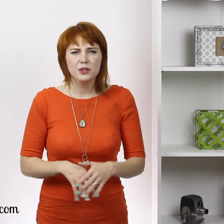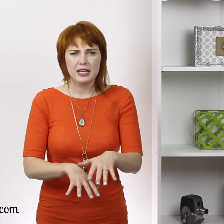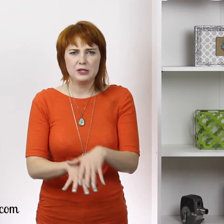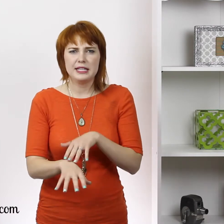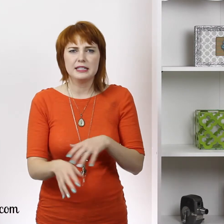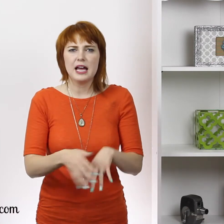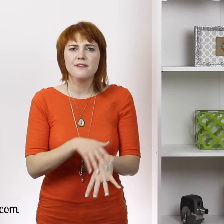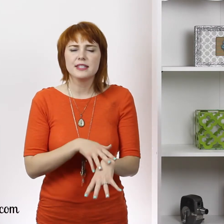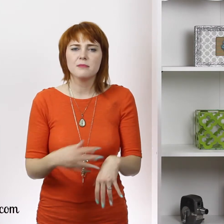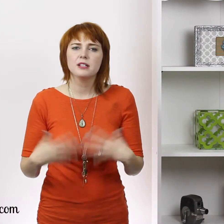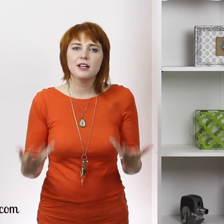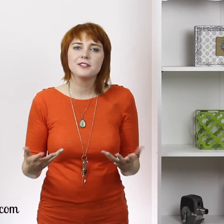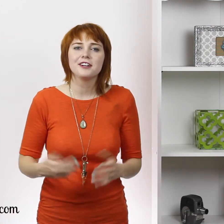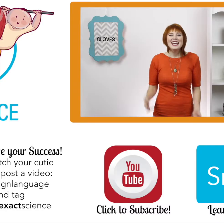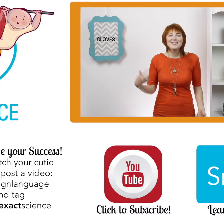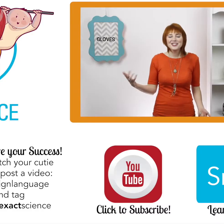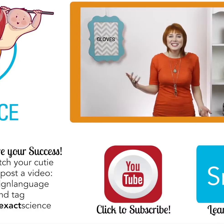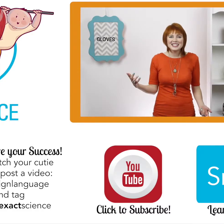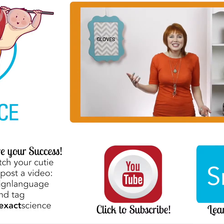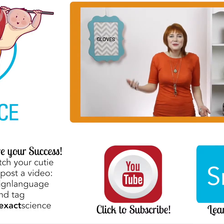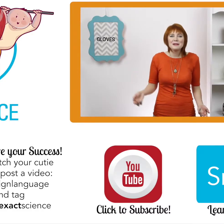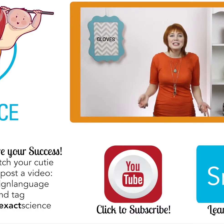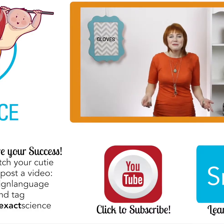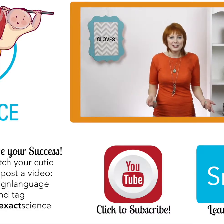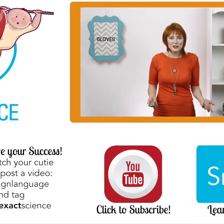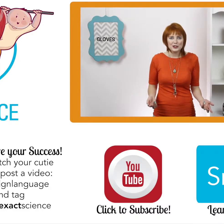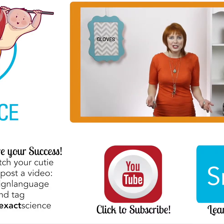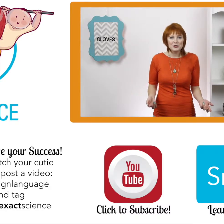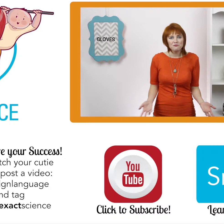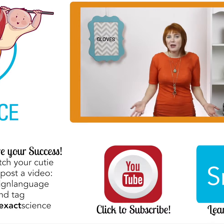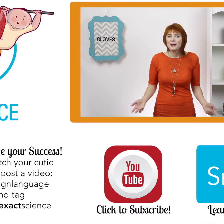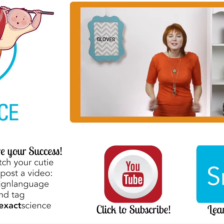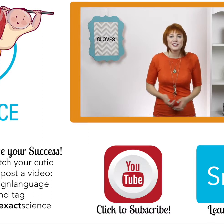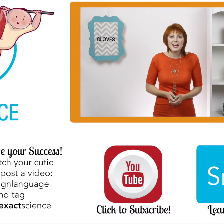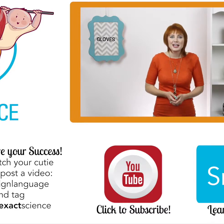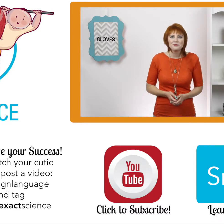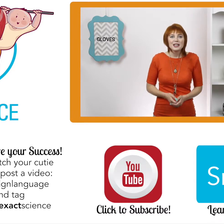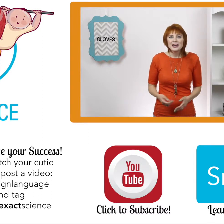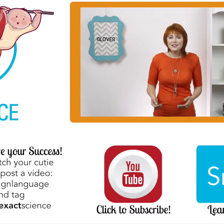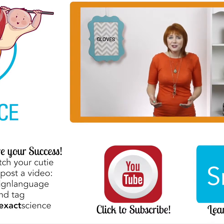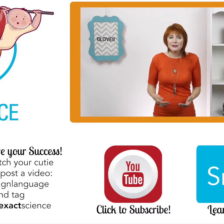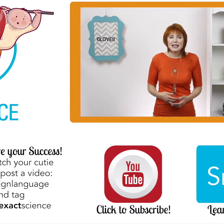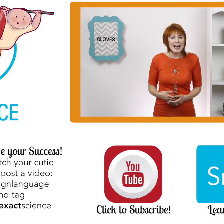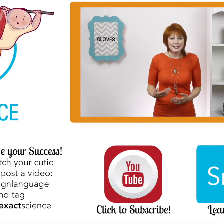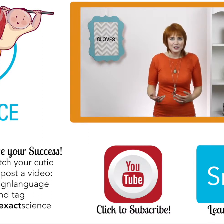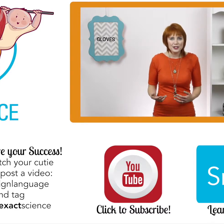look like you need gloves, and then put gloves on. If you're consistent, your baby can make the association and then start signing. If your baby hasn't started